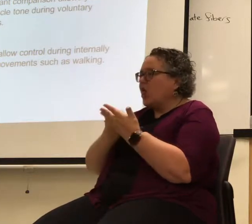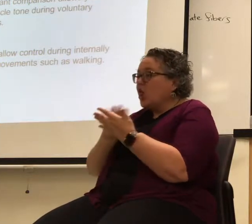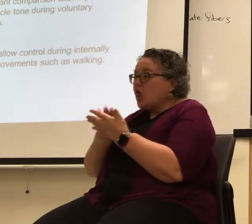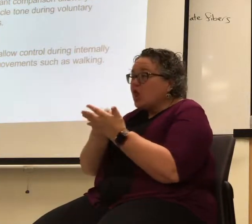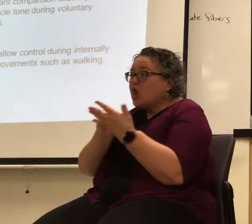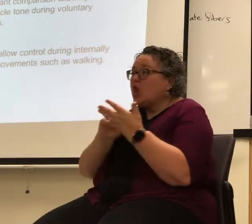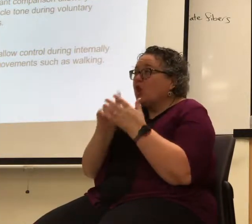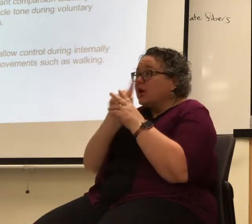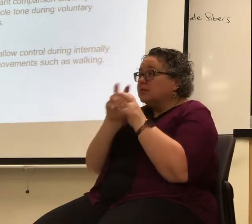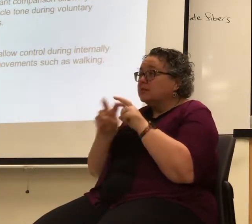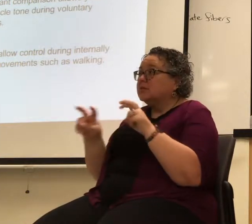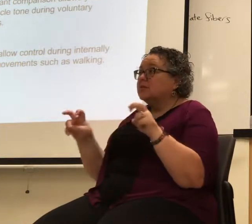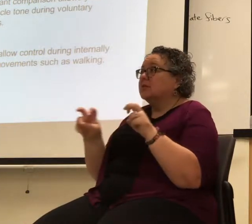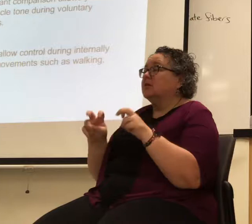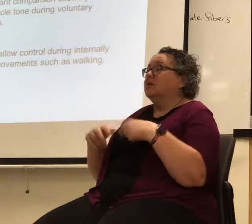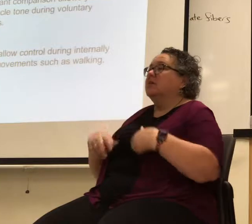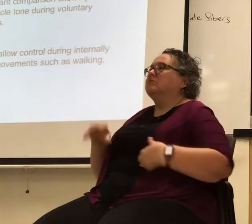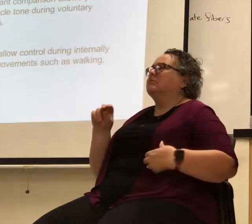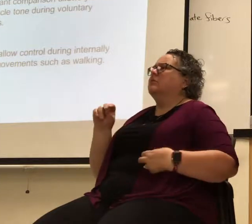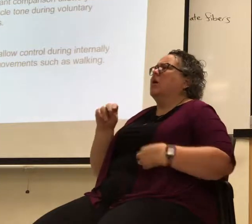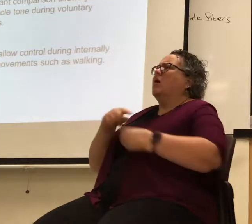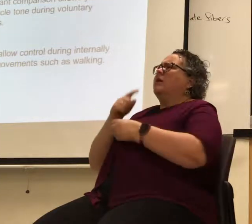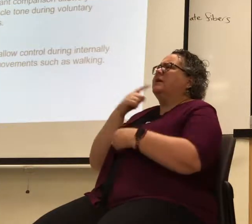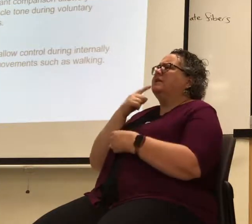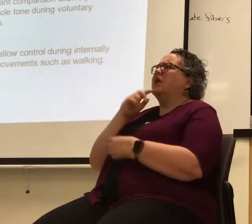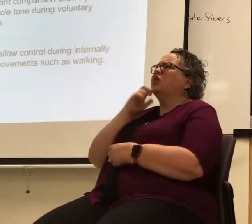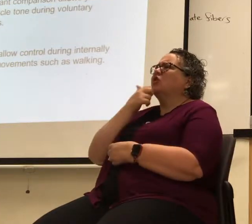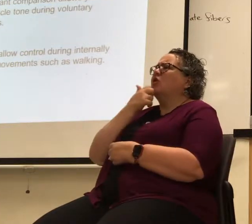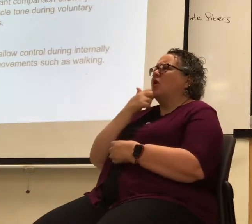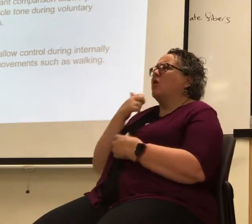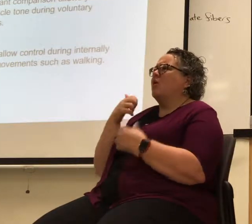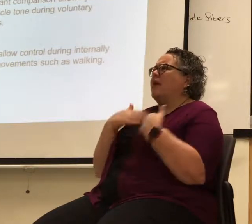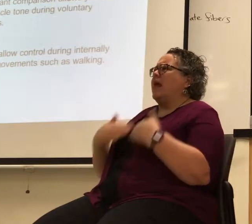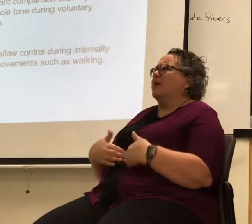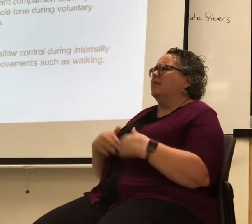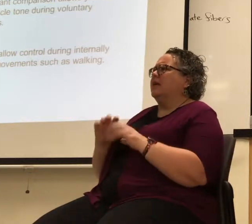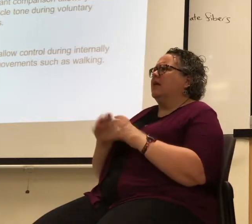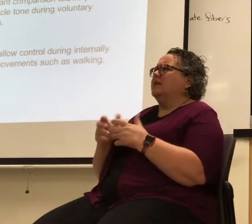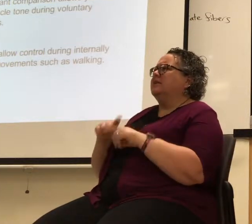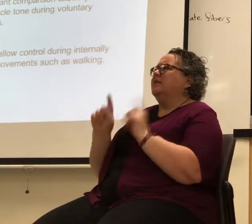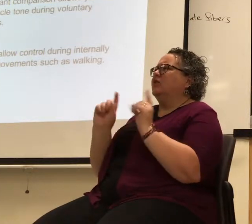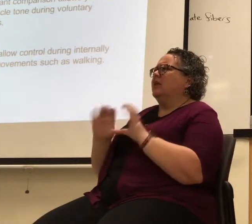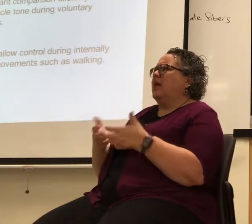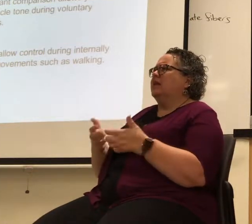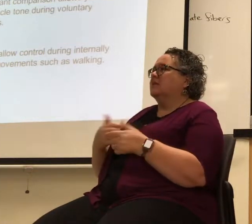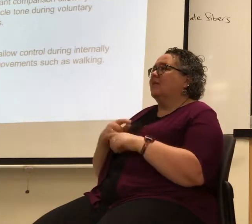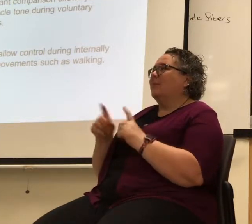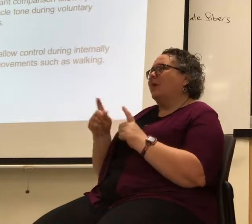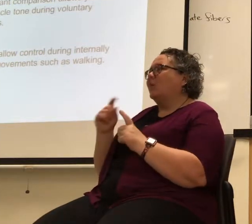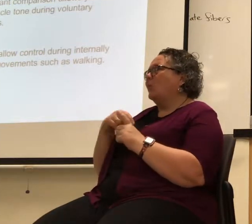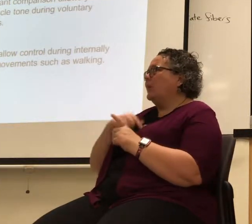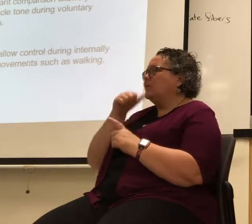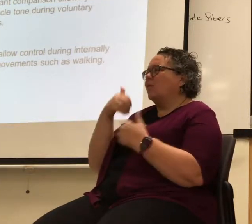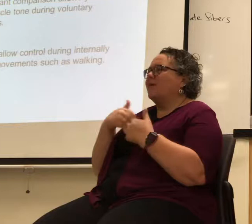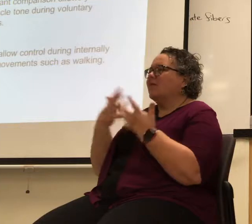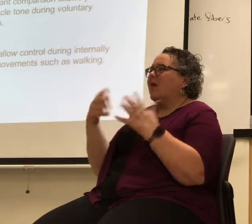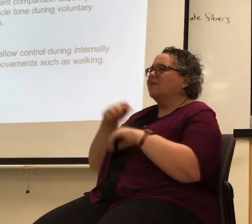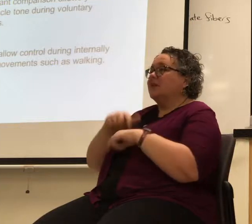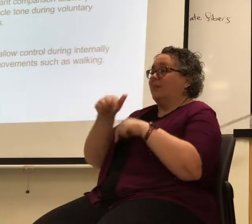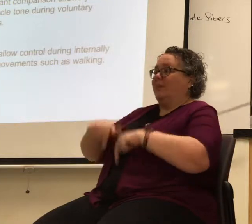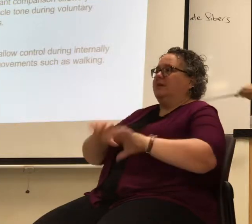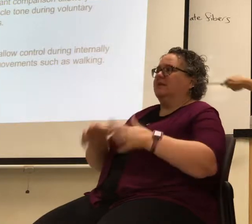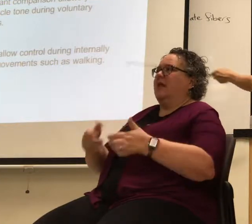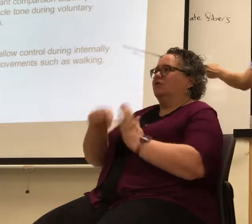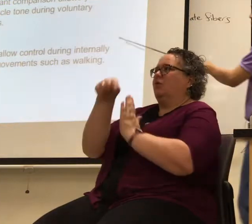When you do brain in a day, which is what this is, we really don't have time to cover too much else. All right, so what I was saying